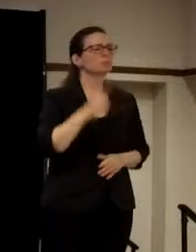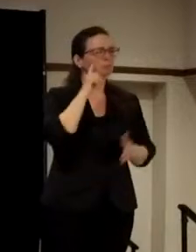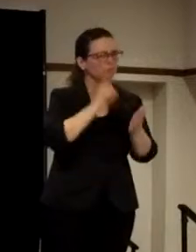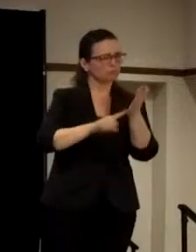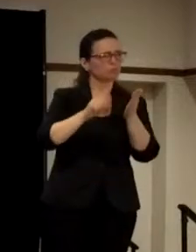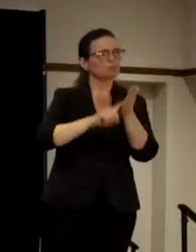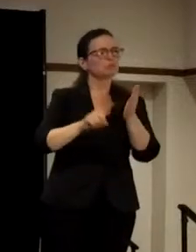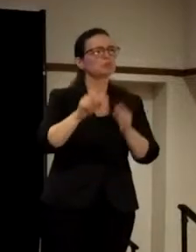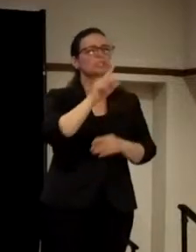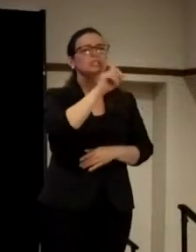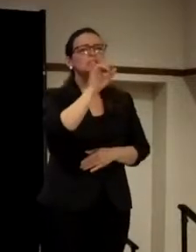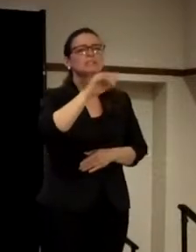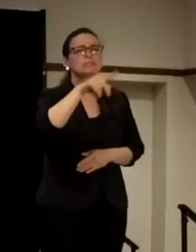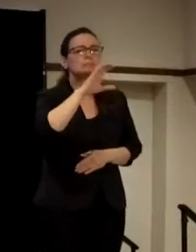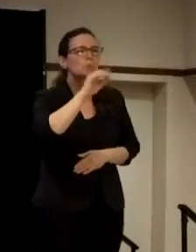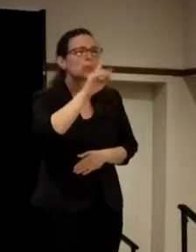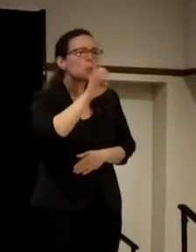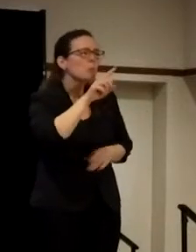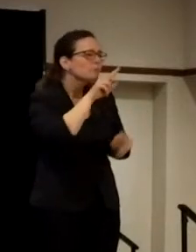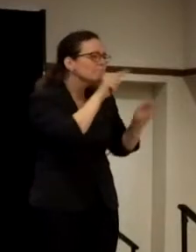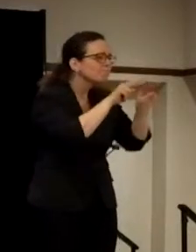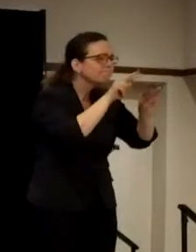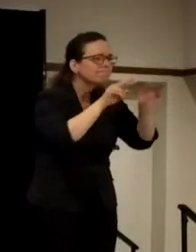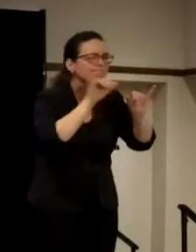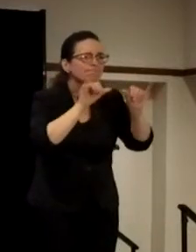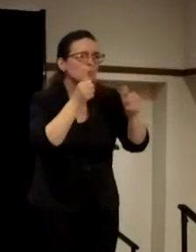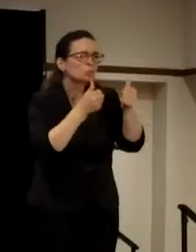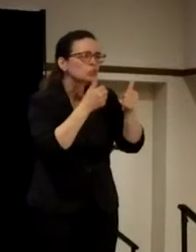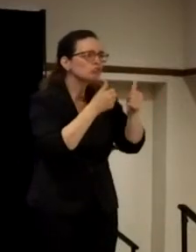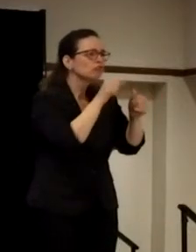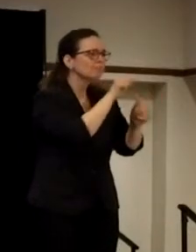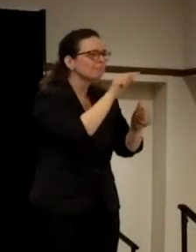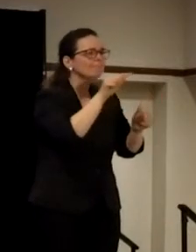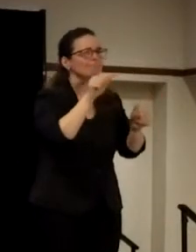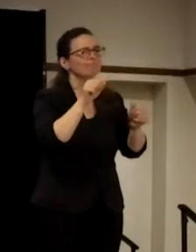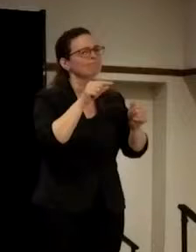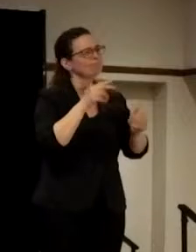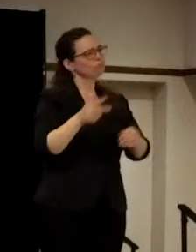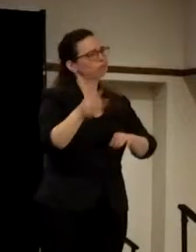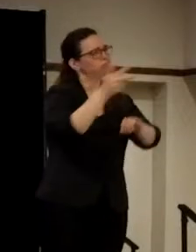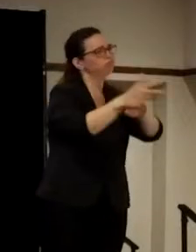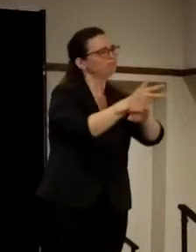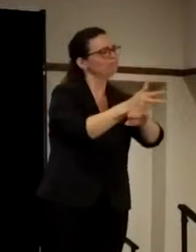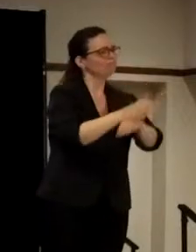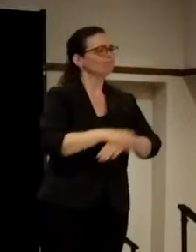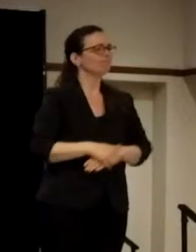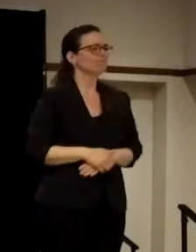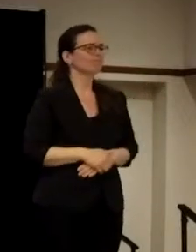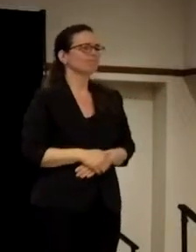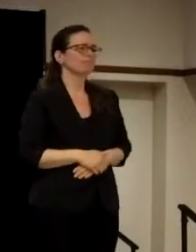and try to get there to get these numbers where we need them to be.